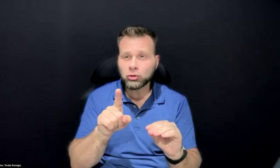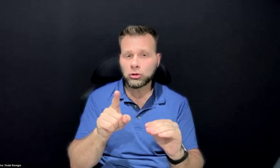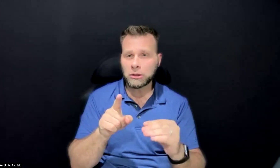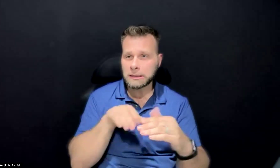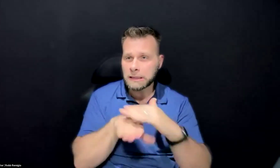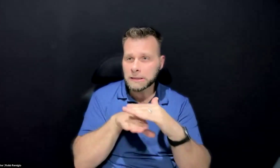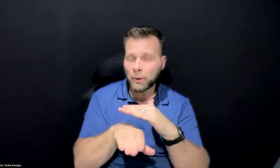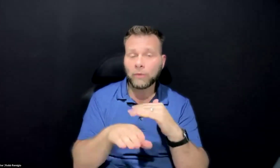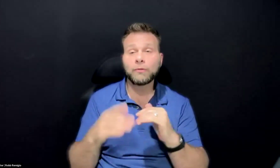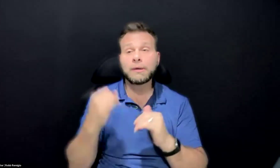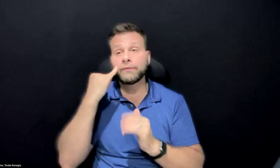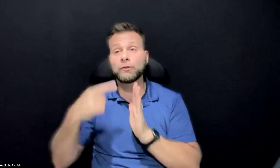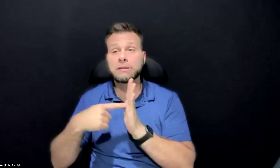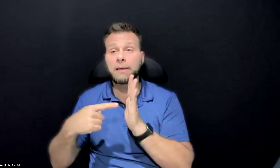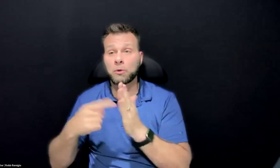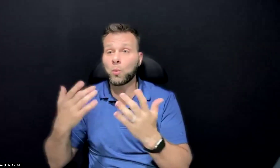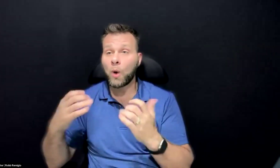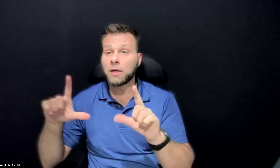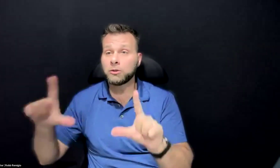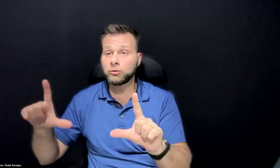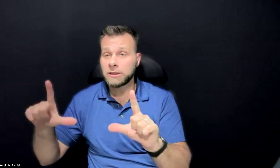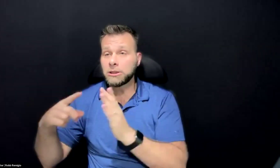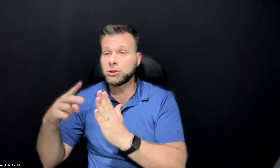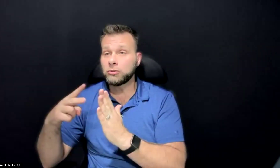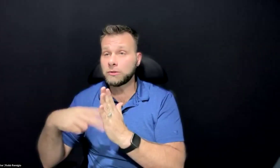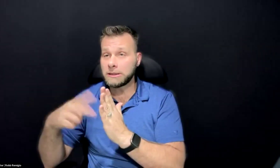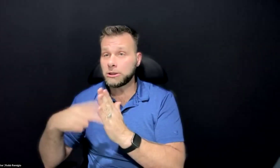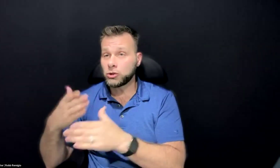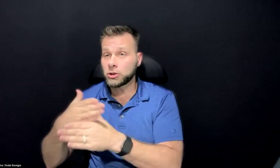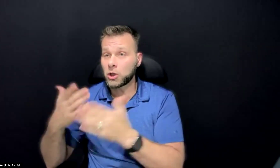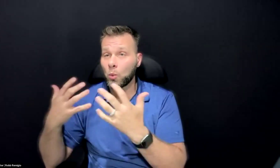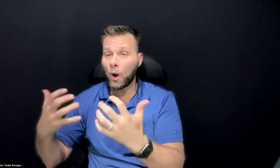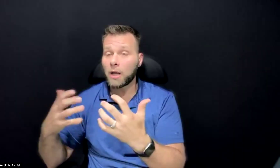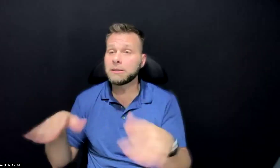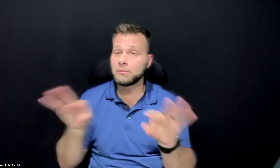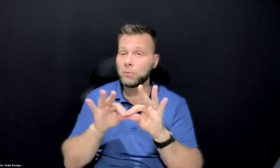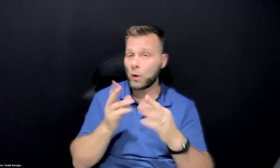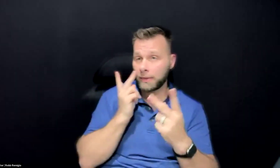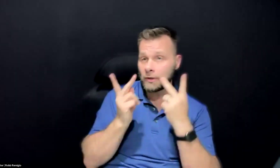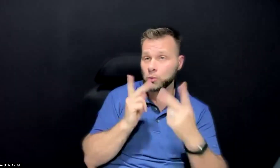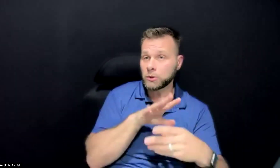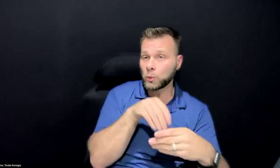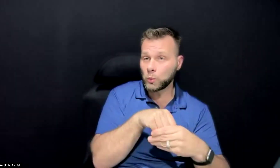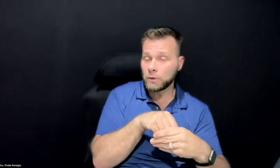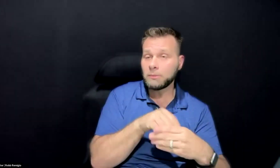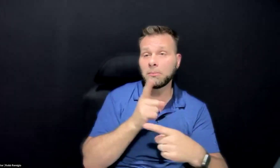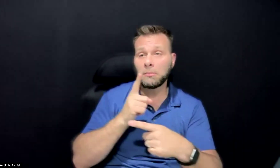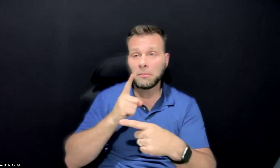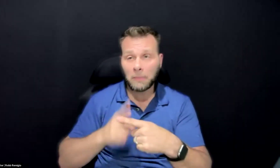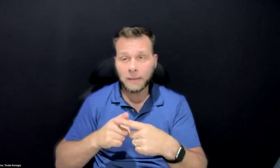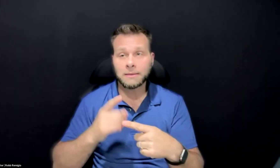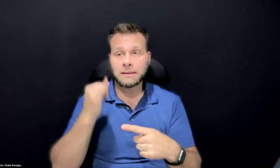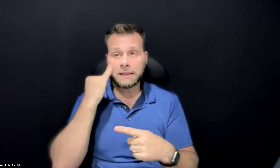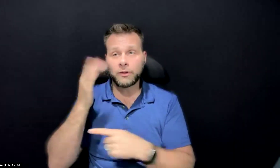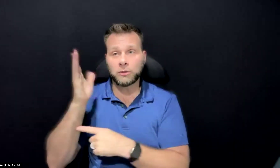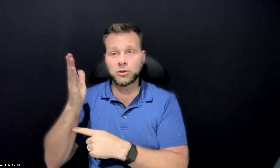share, that is working both for the visuals as well as if you're going to